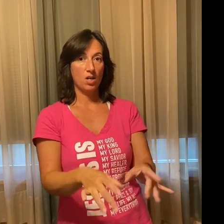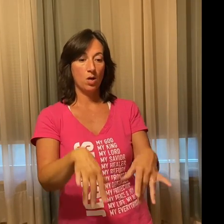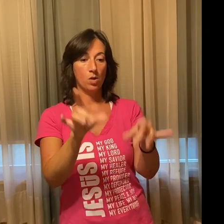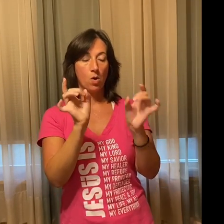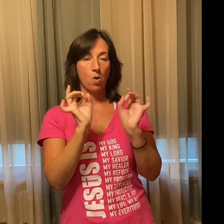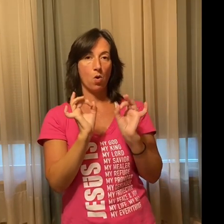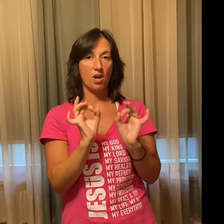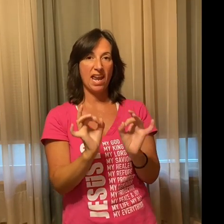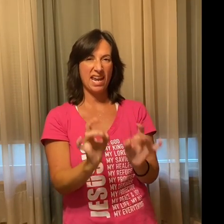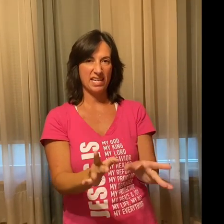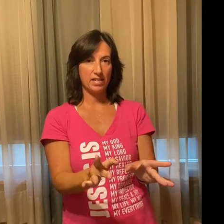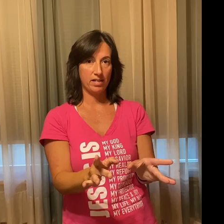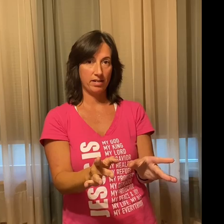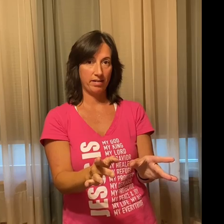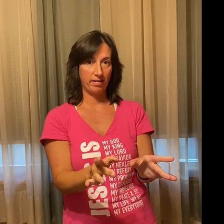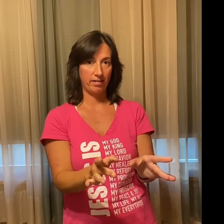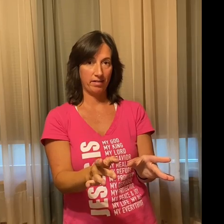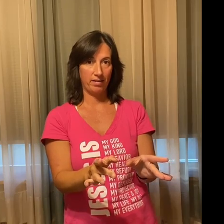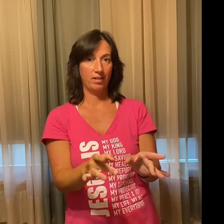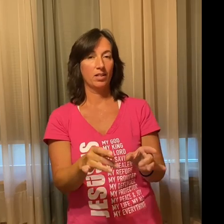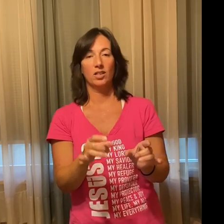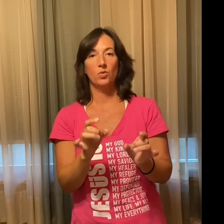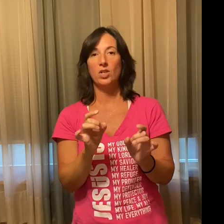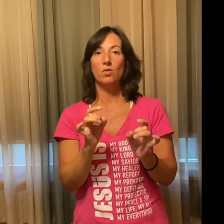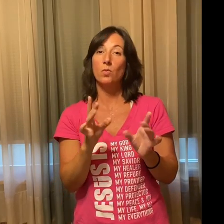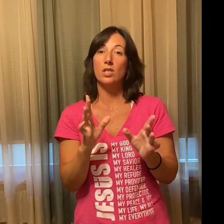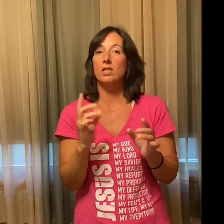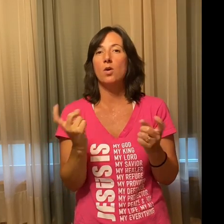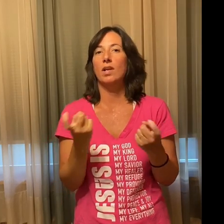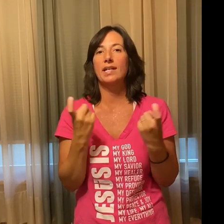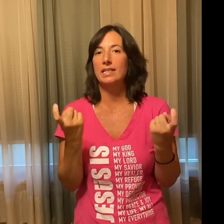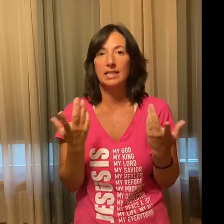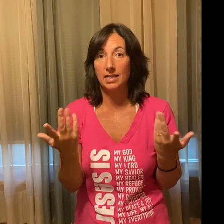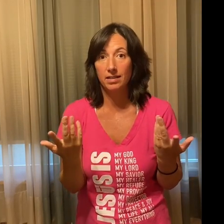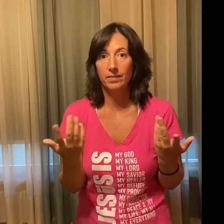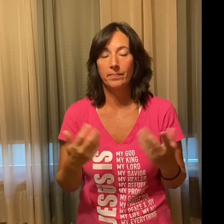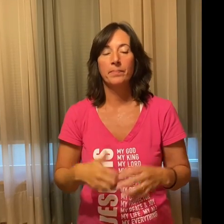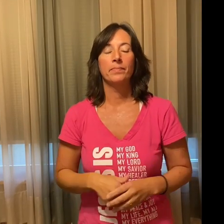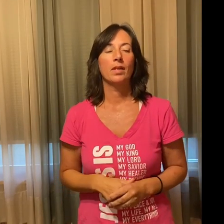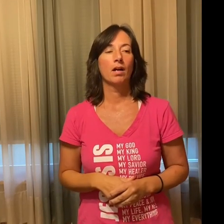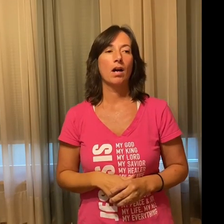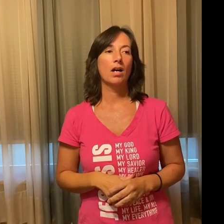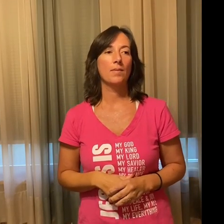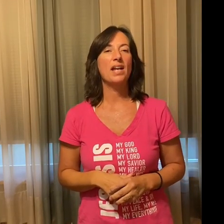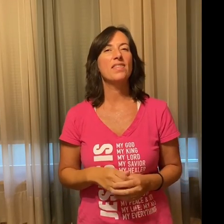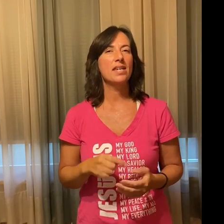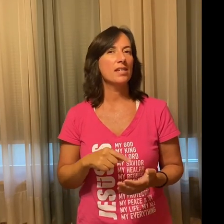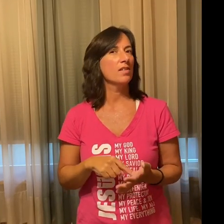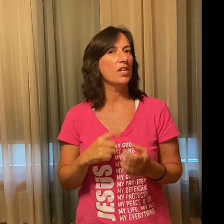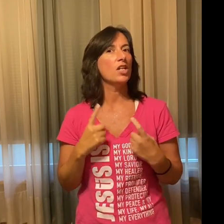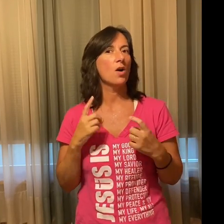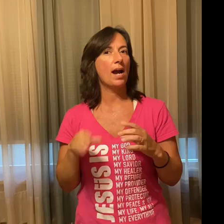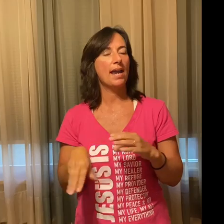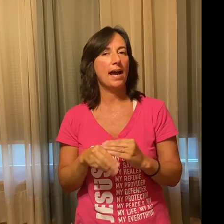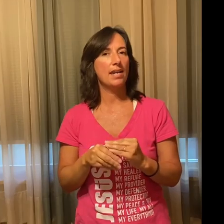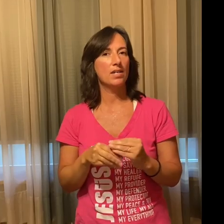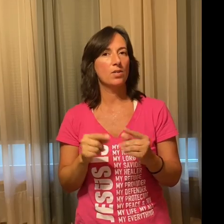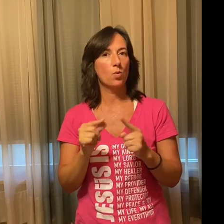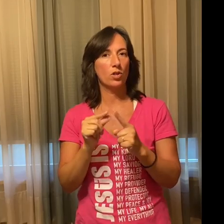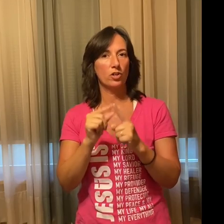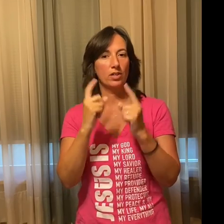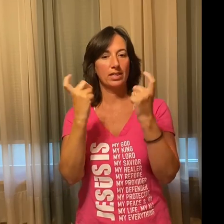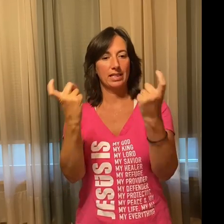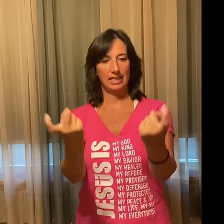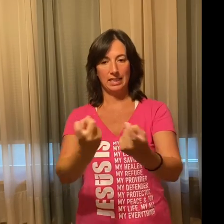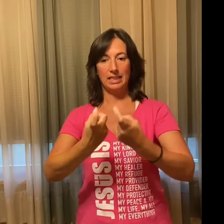dislike or hate, because we don't like sin. I think in the video I added